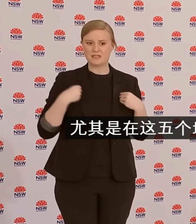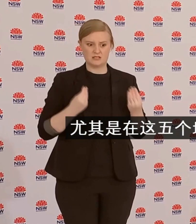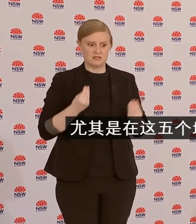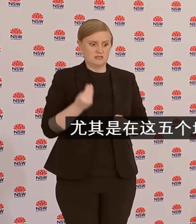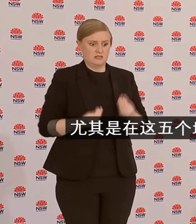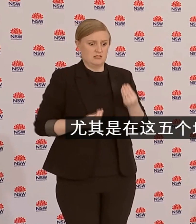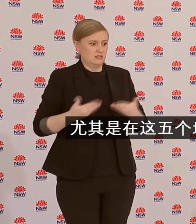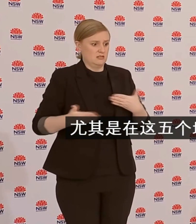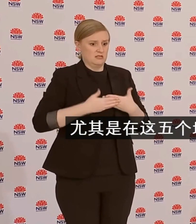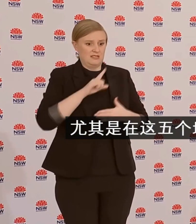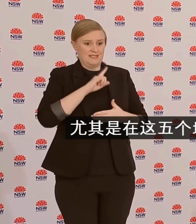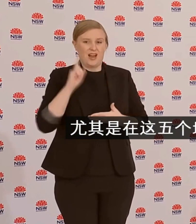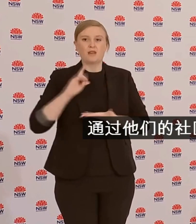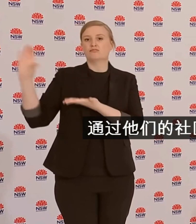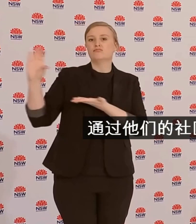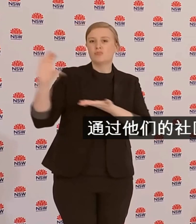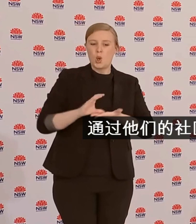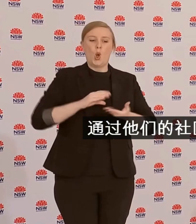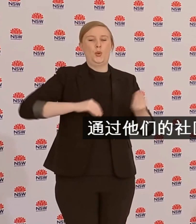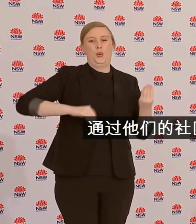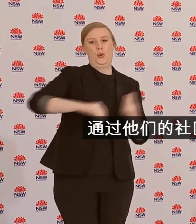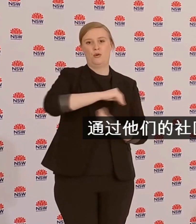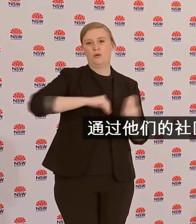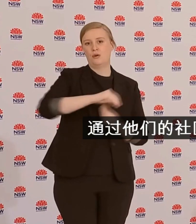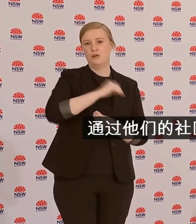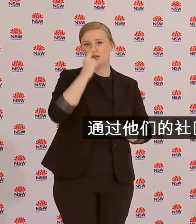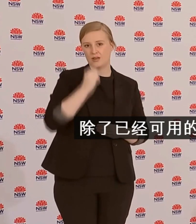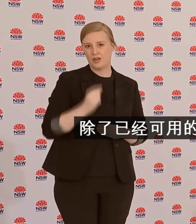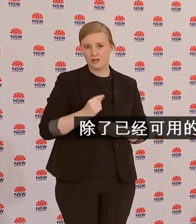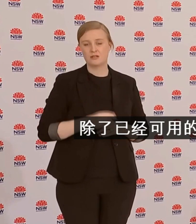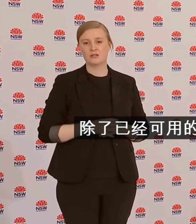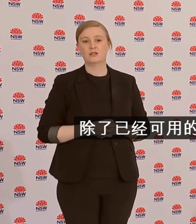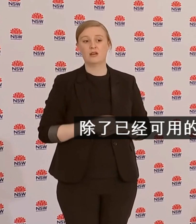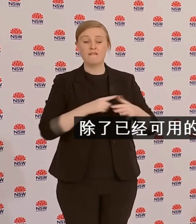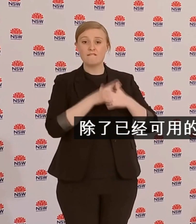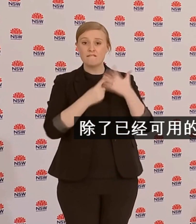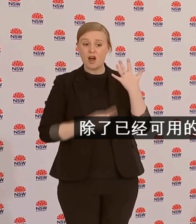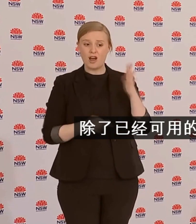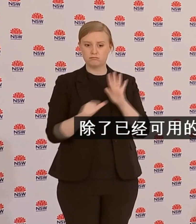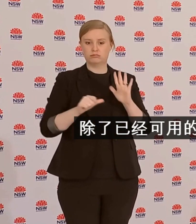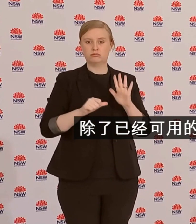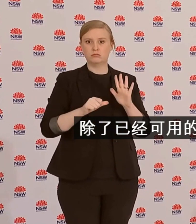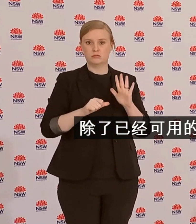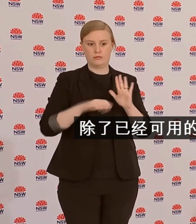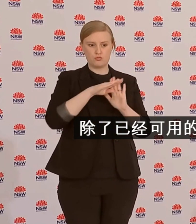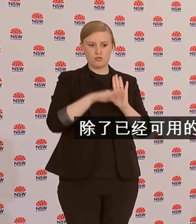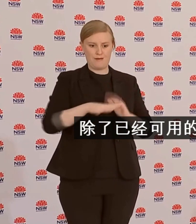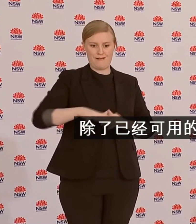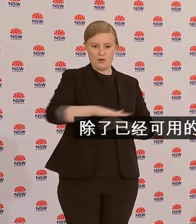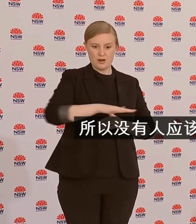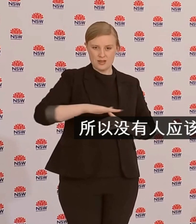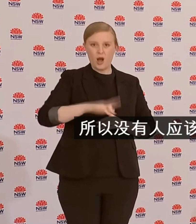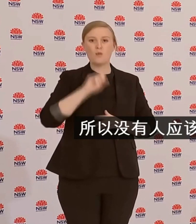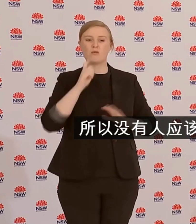five local government areas in particular, we were providing special local support through their community leaders, in addition to the financial support that's already